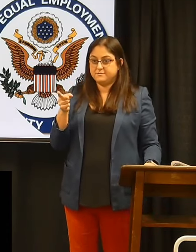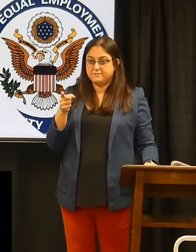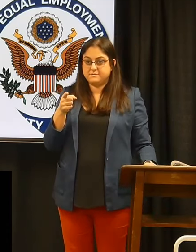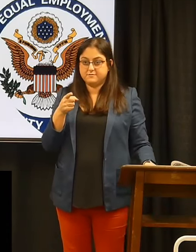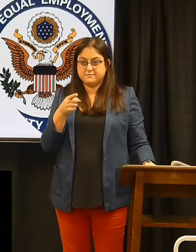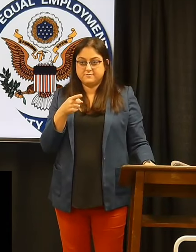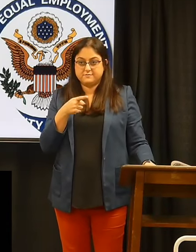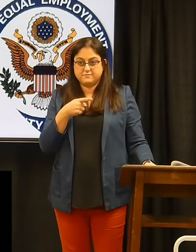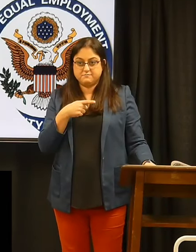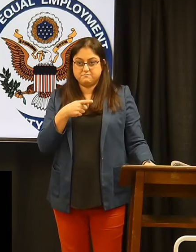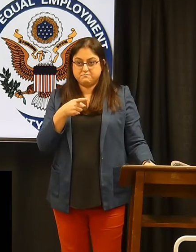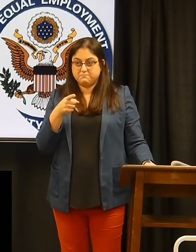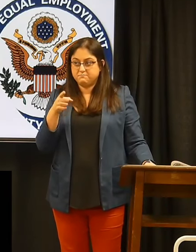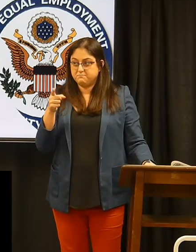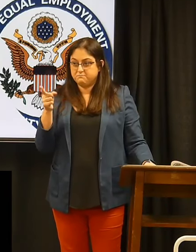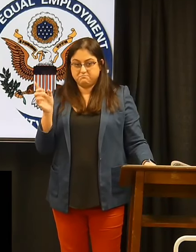other questions?